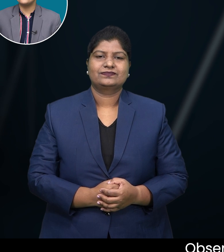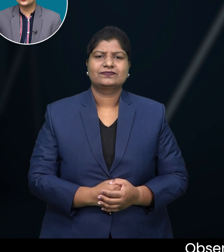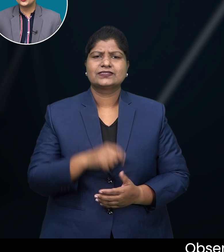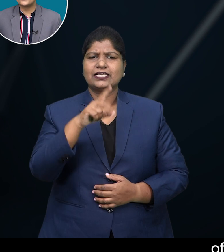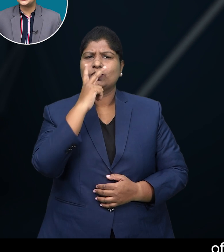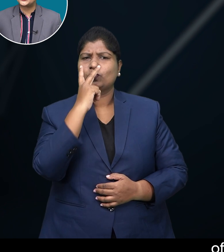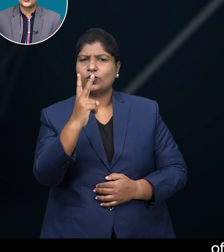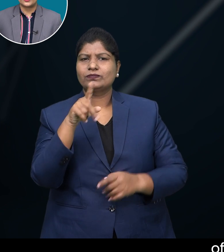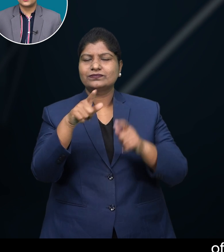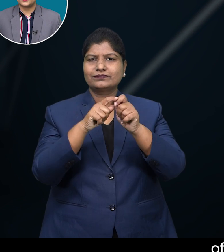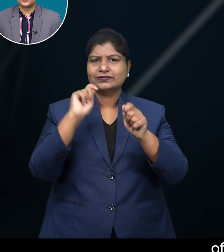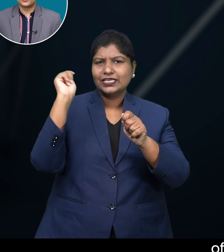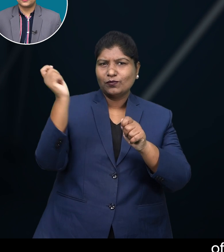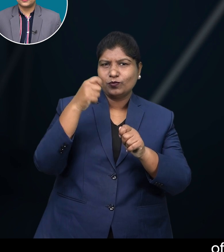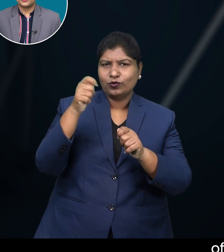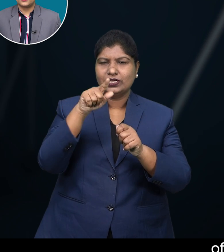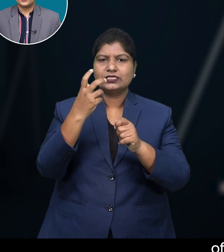Observe the motion of the stone.